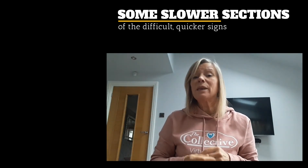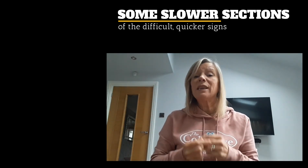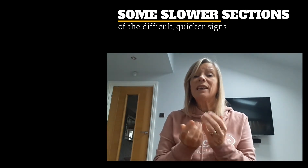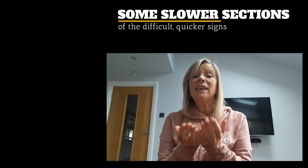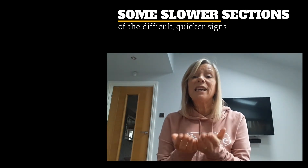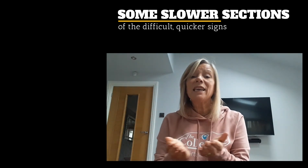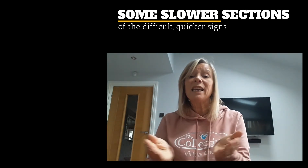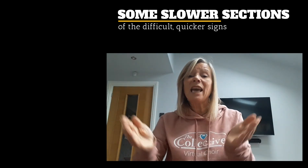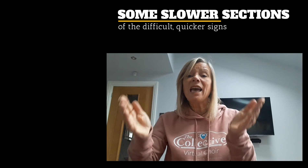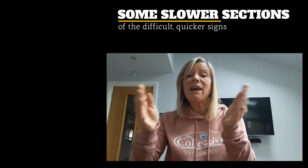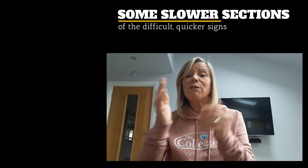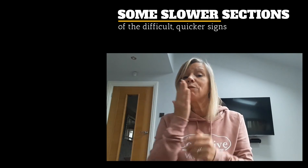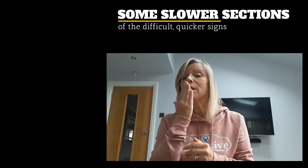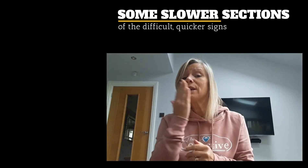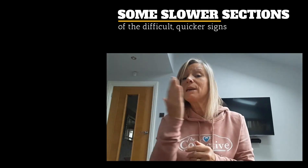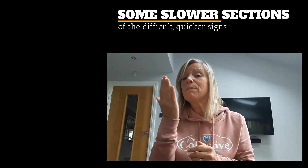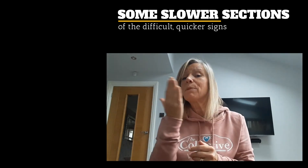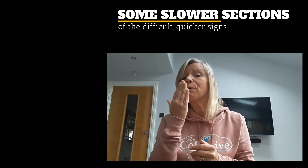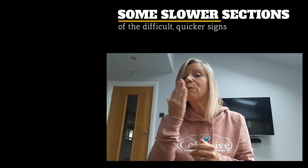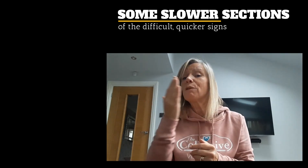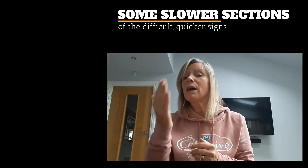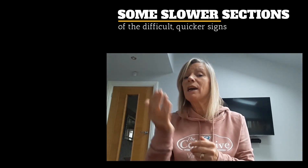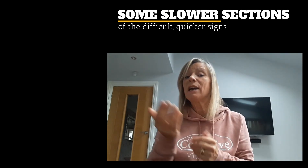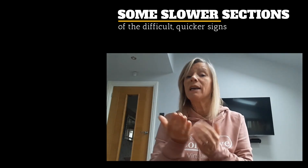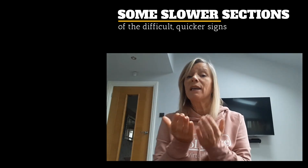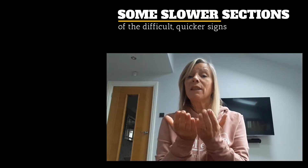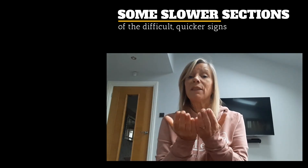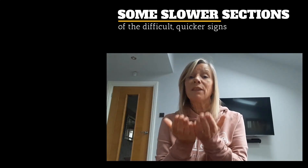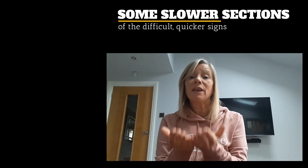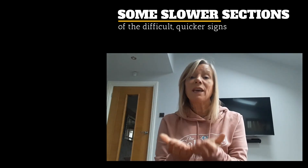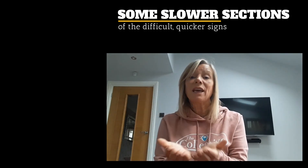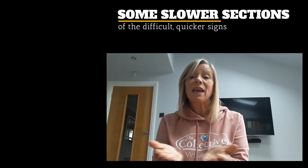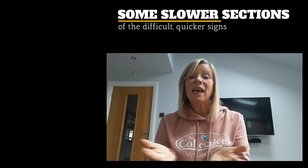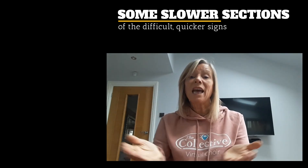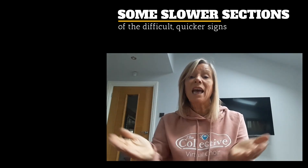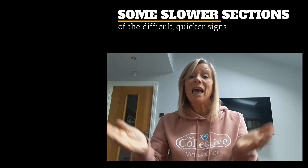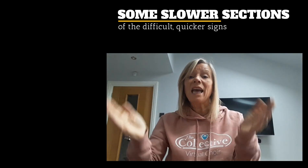me, every breath,